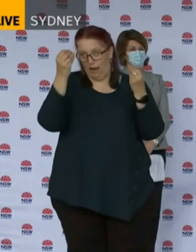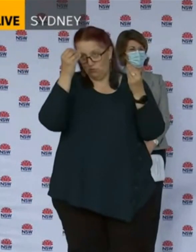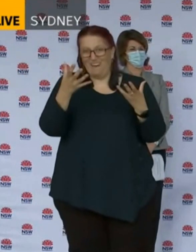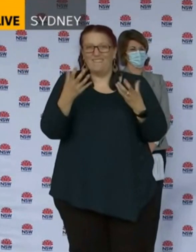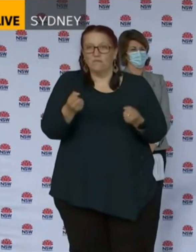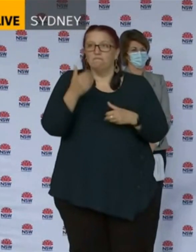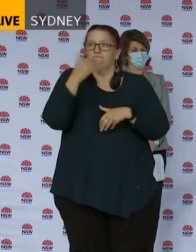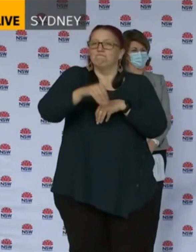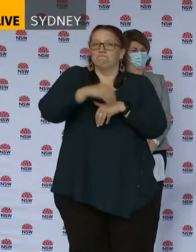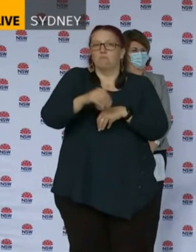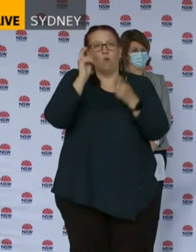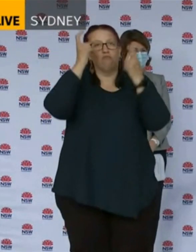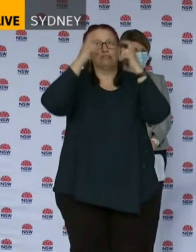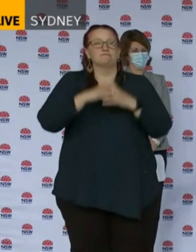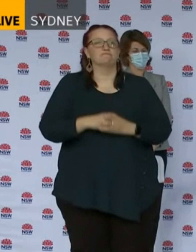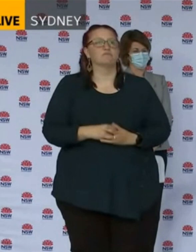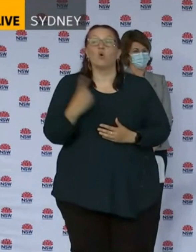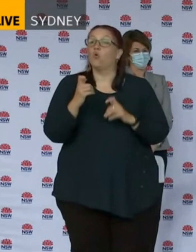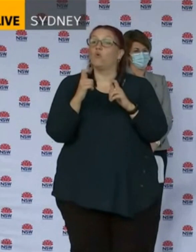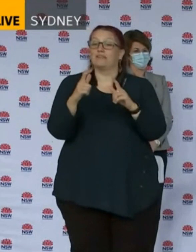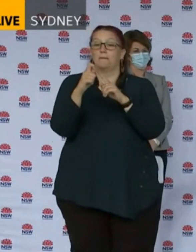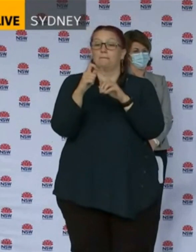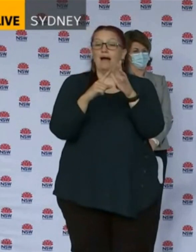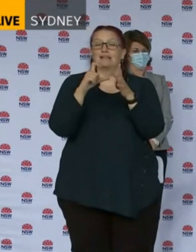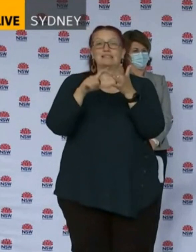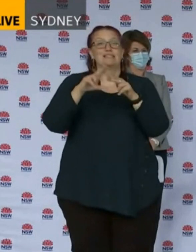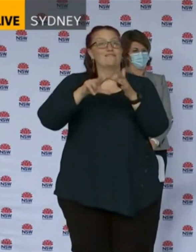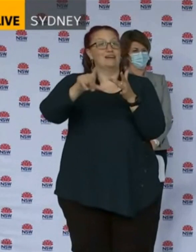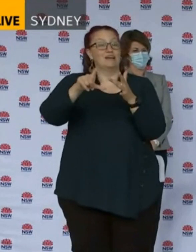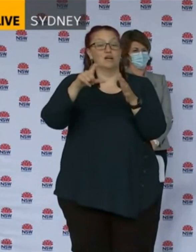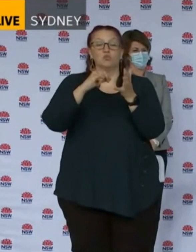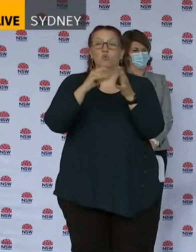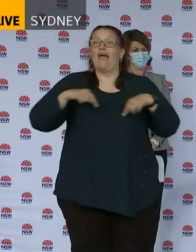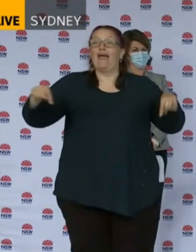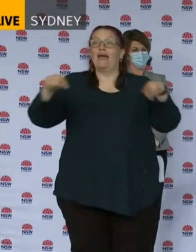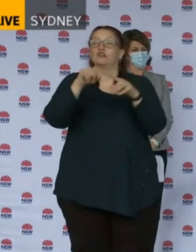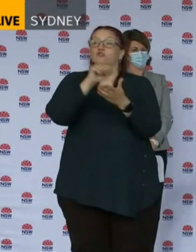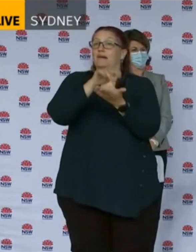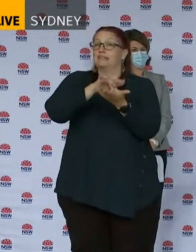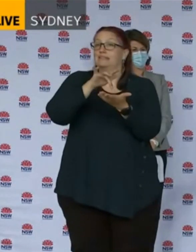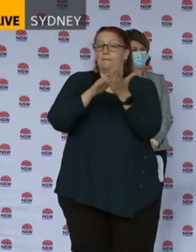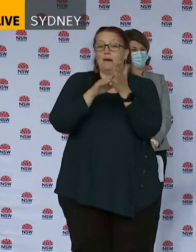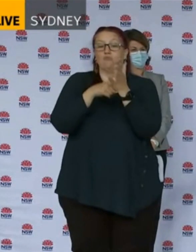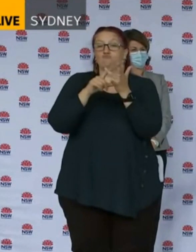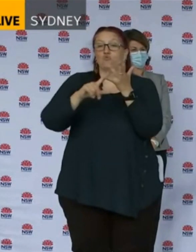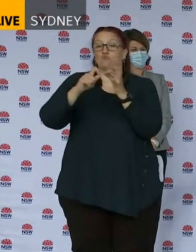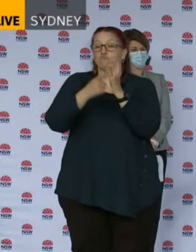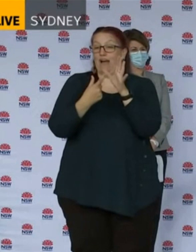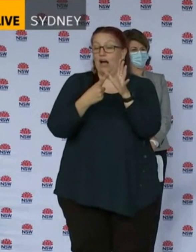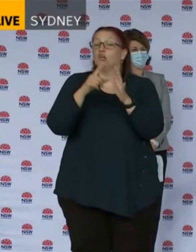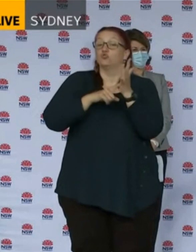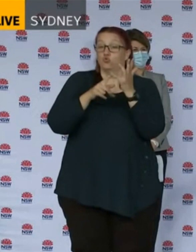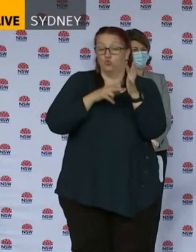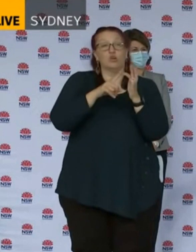awareness. So anyone who attended the Pacific Square Shopping Centre at Maroubra between June 23